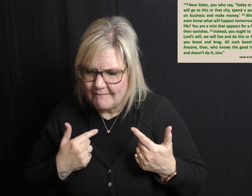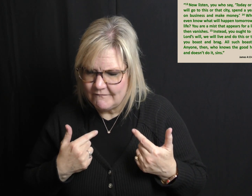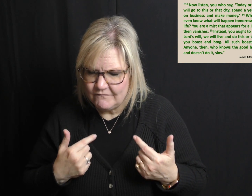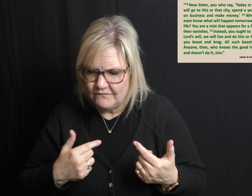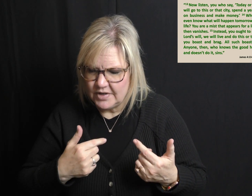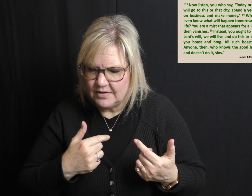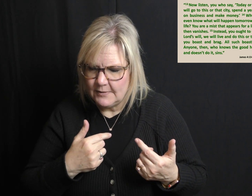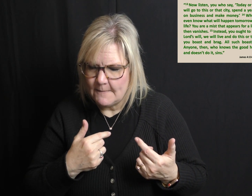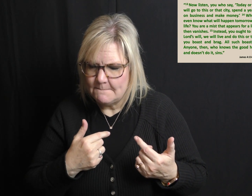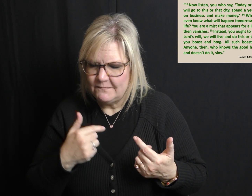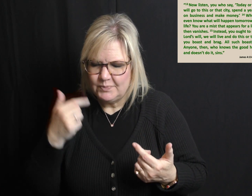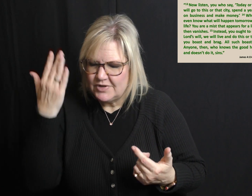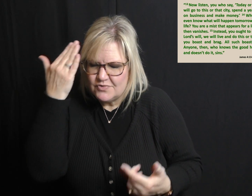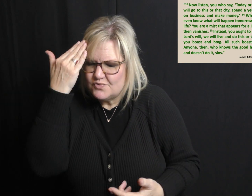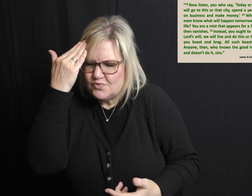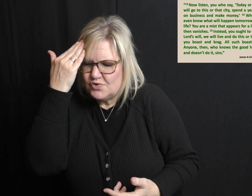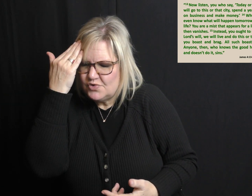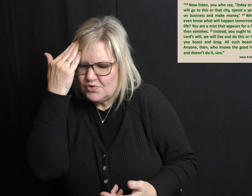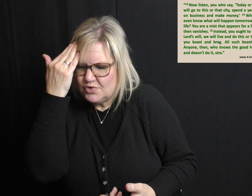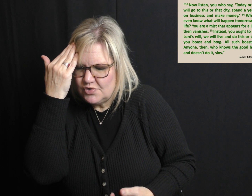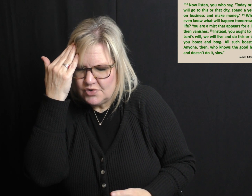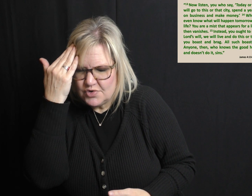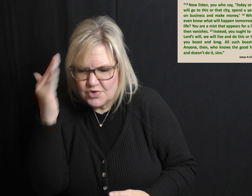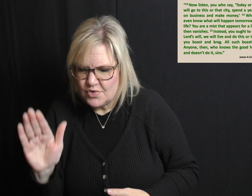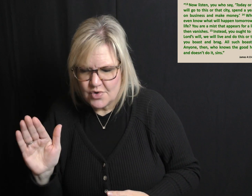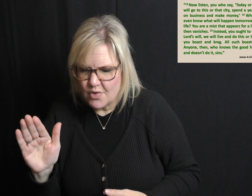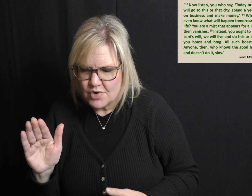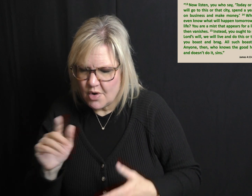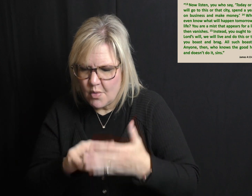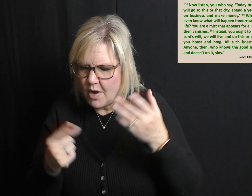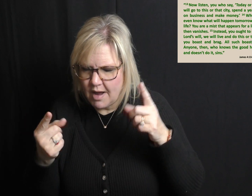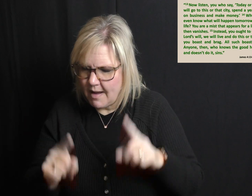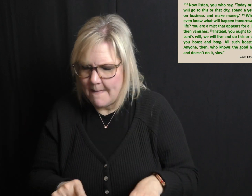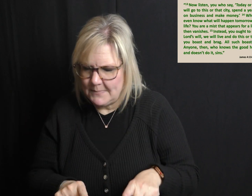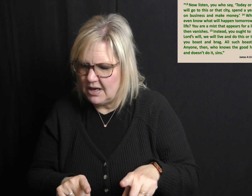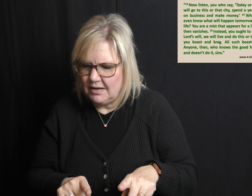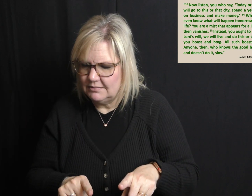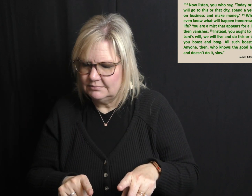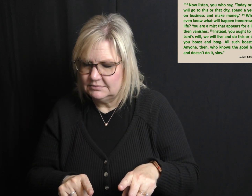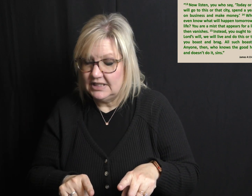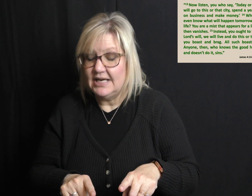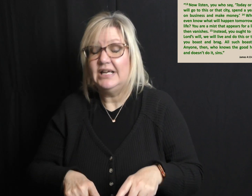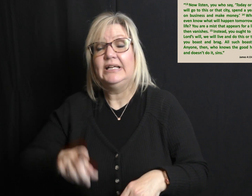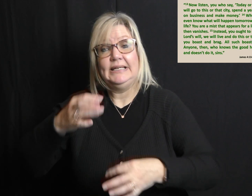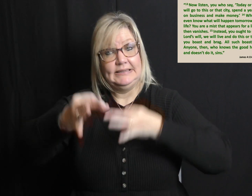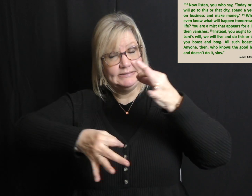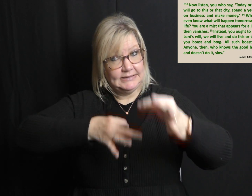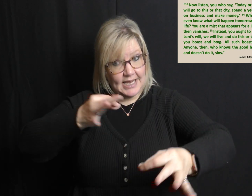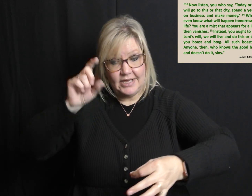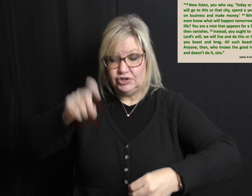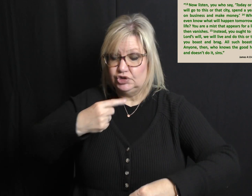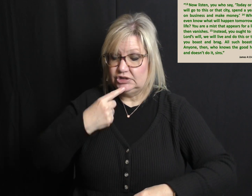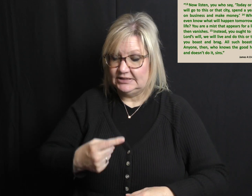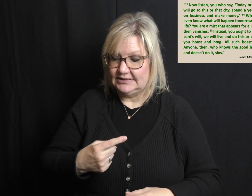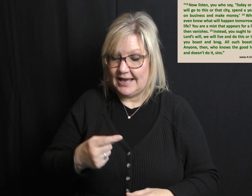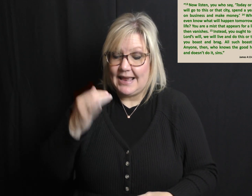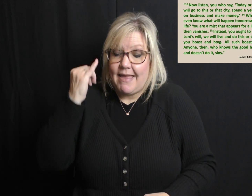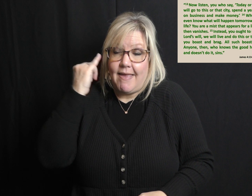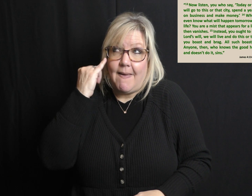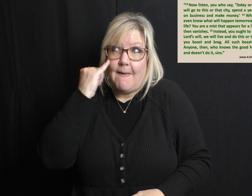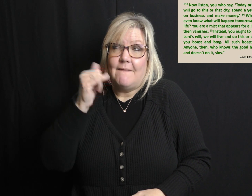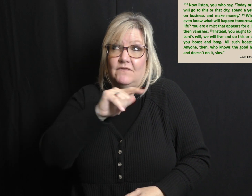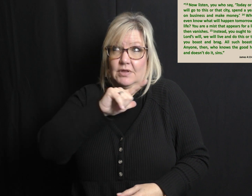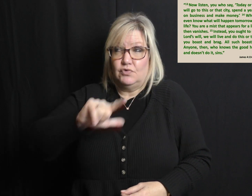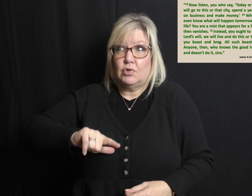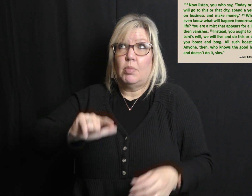it is, you boast and brag. All such boasting is evil. Anyone then who knows the good he ought